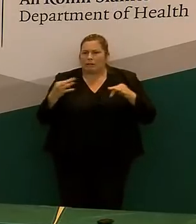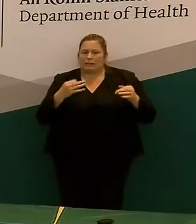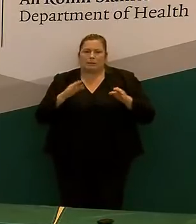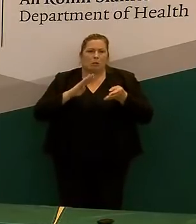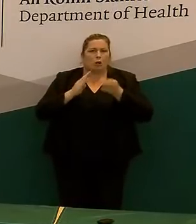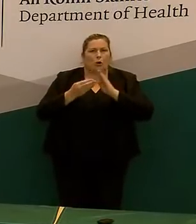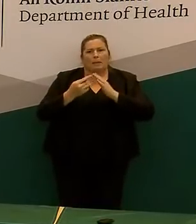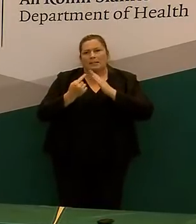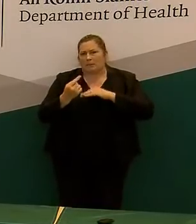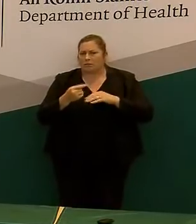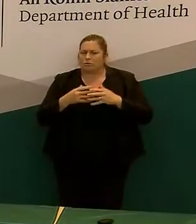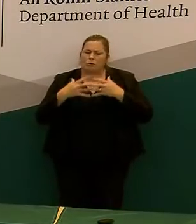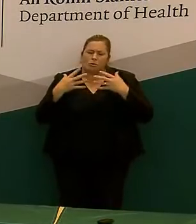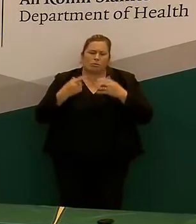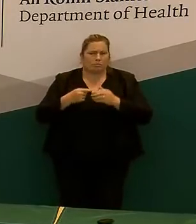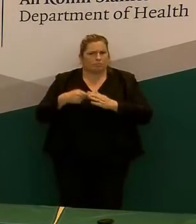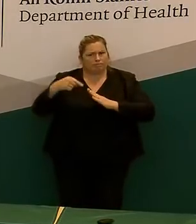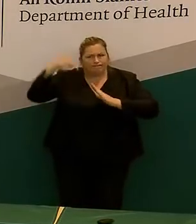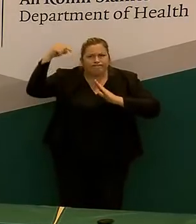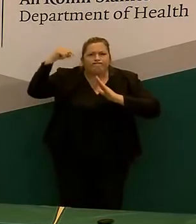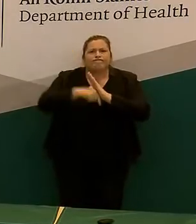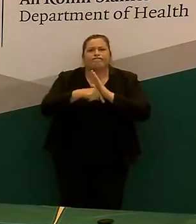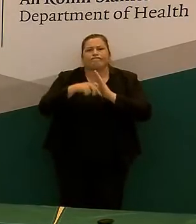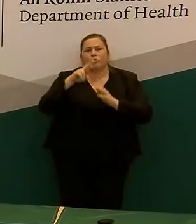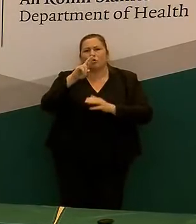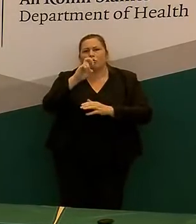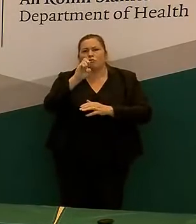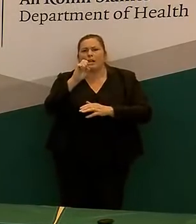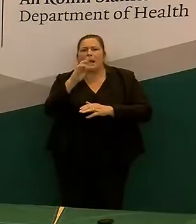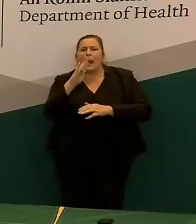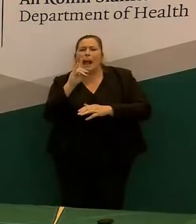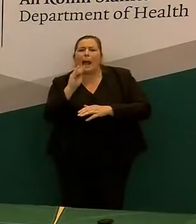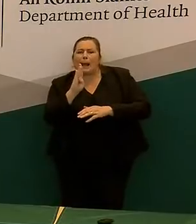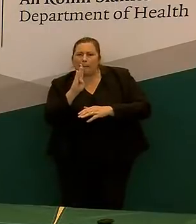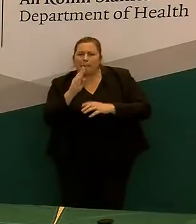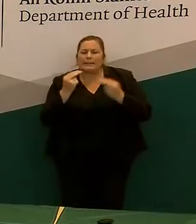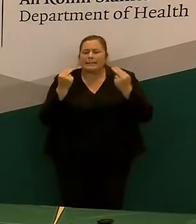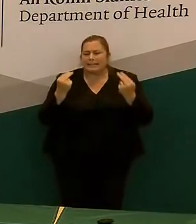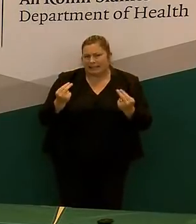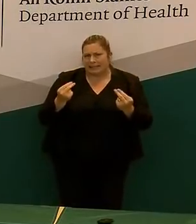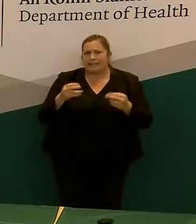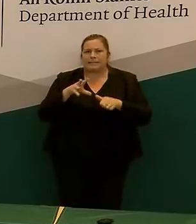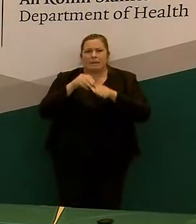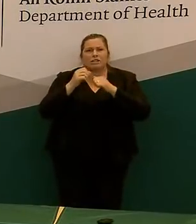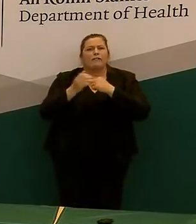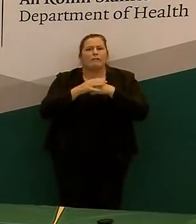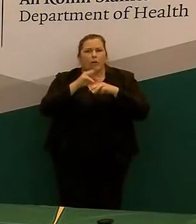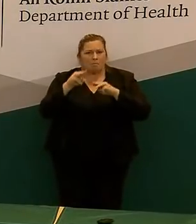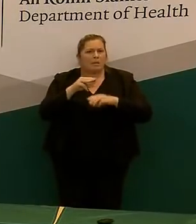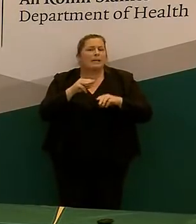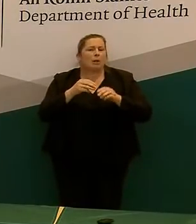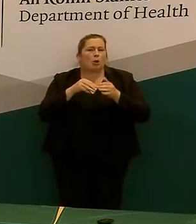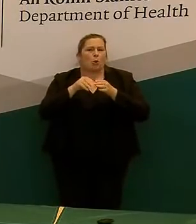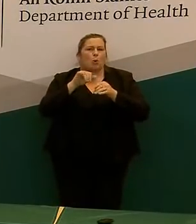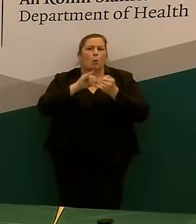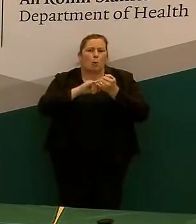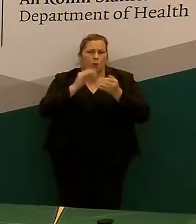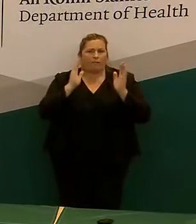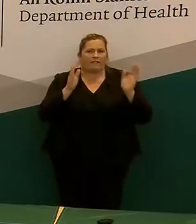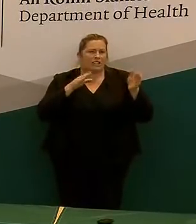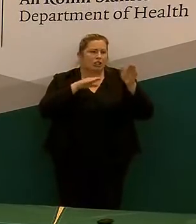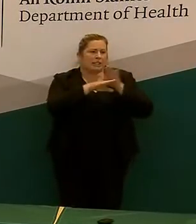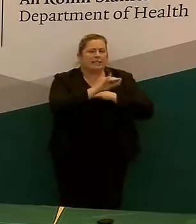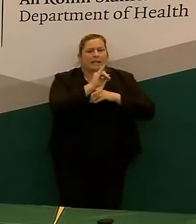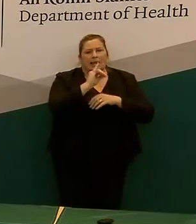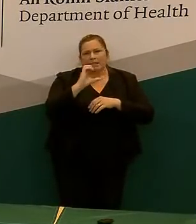are significant rehabilitation needs, particularly in people who have survived intensive care with